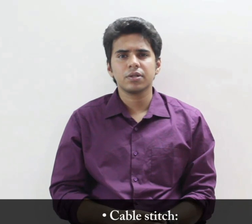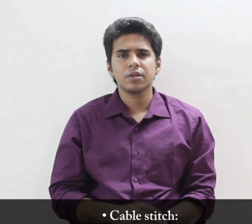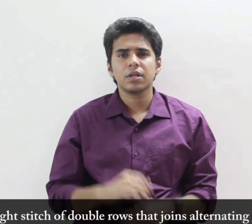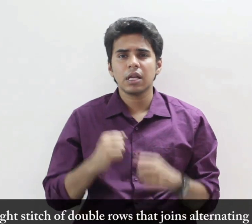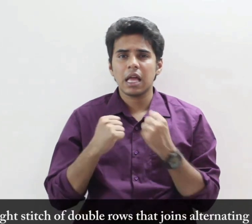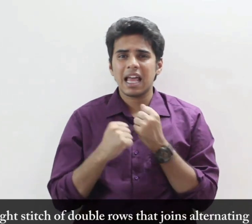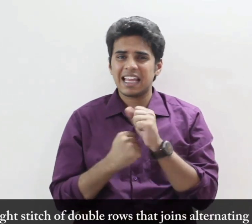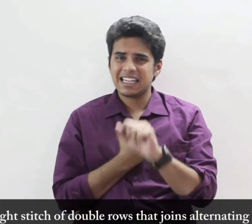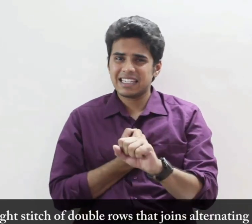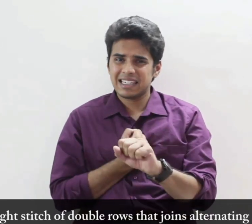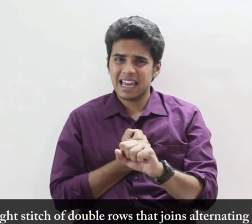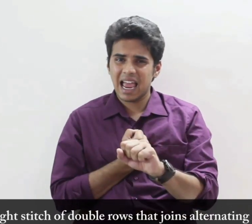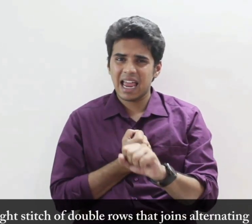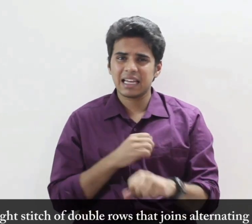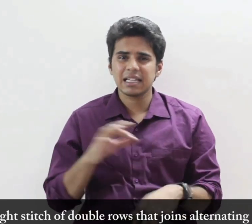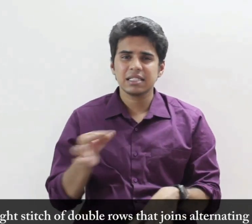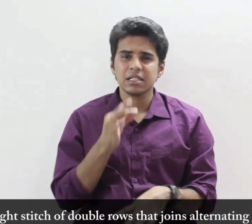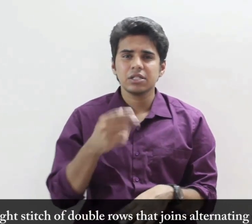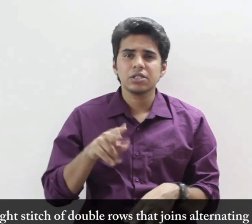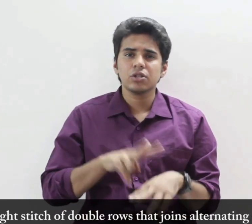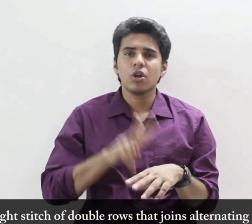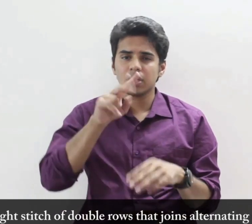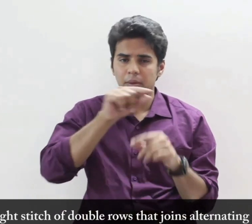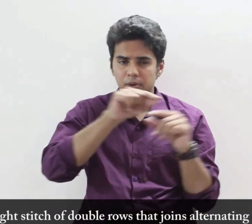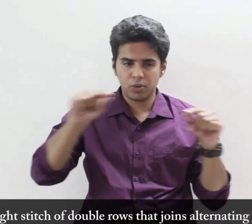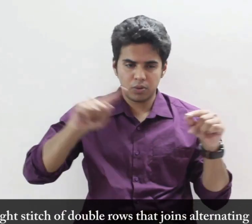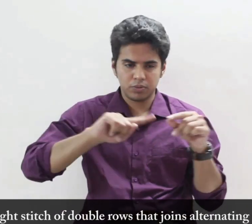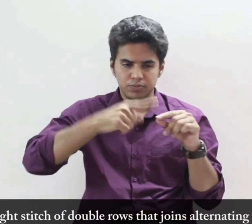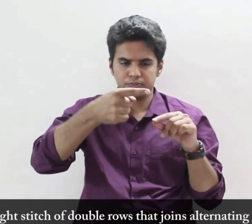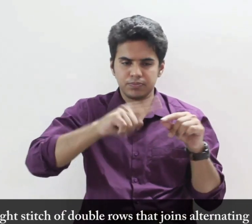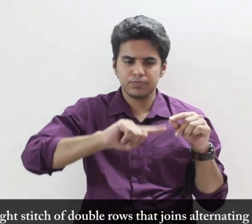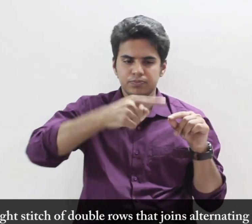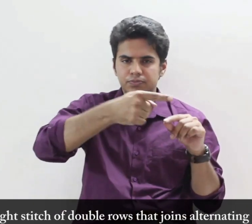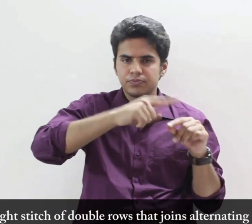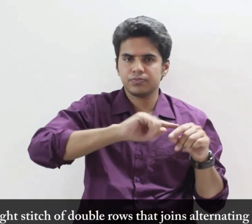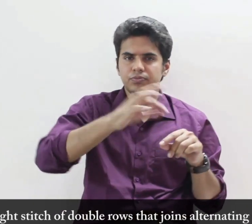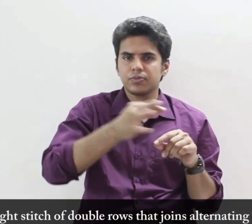a tight stitch of double rows that joins alternating columns.